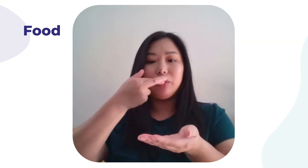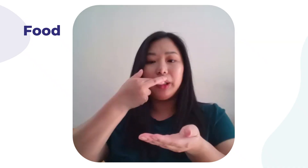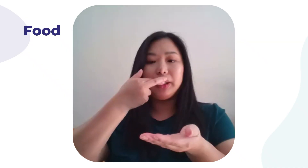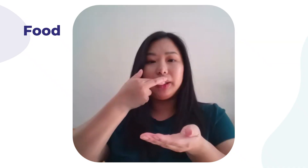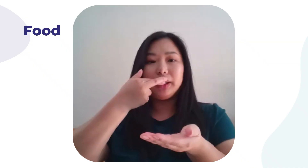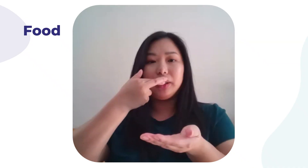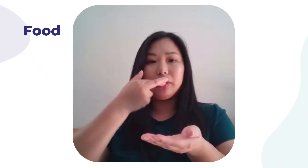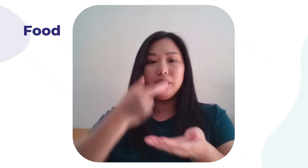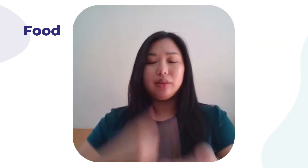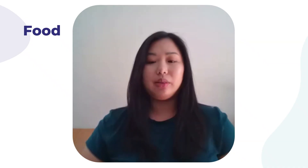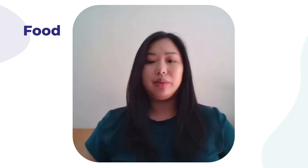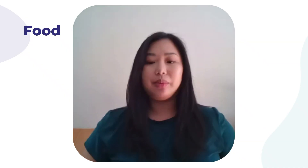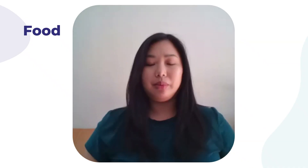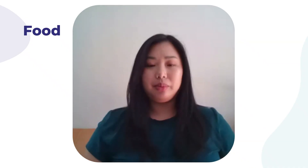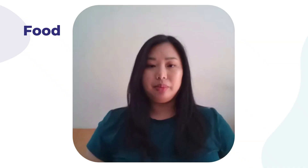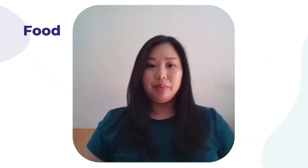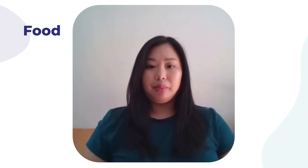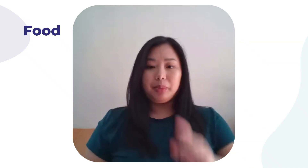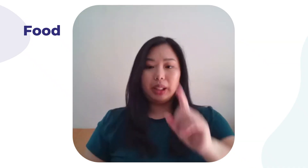Rice.